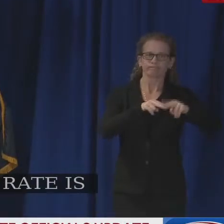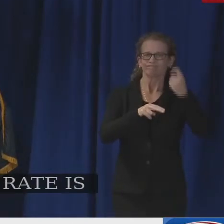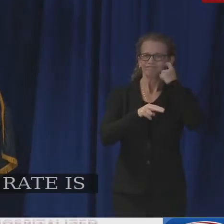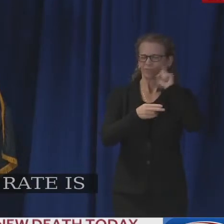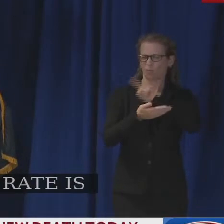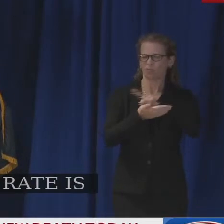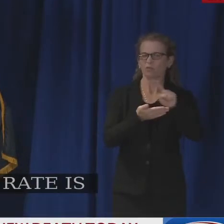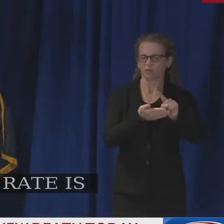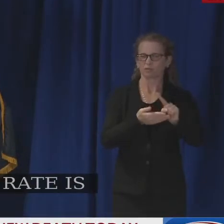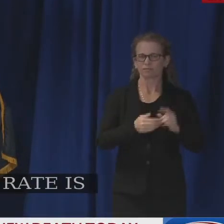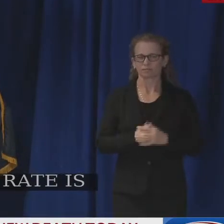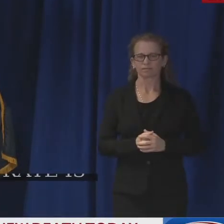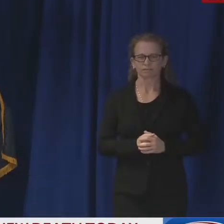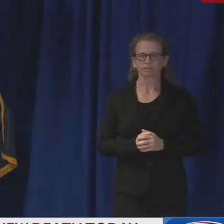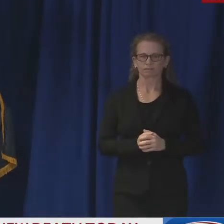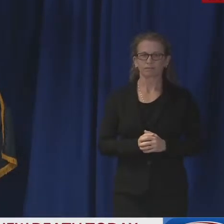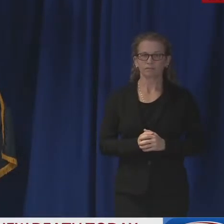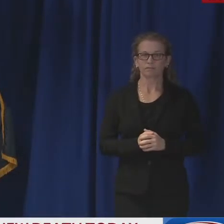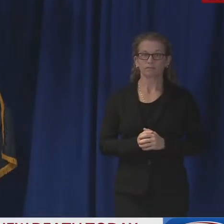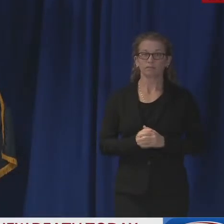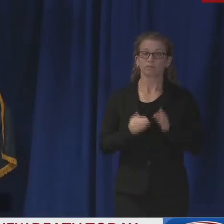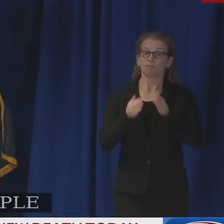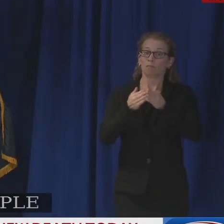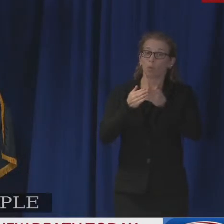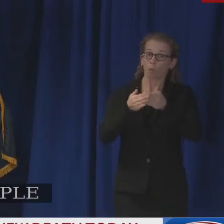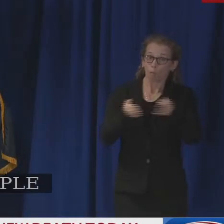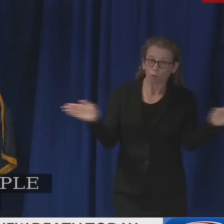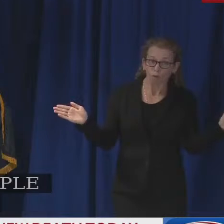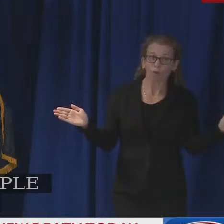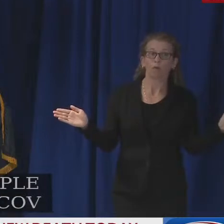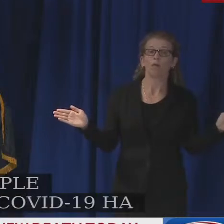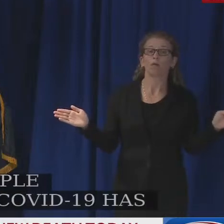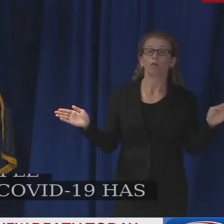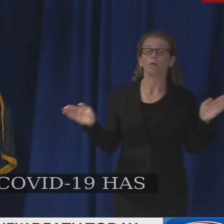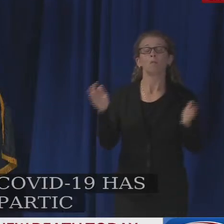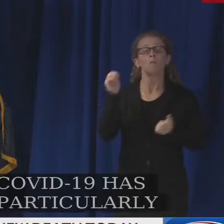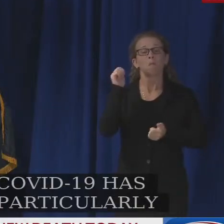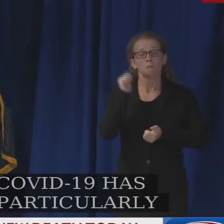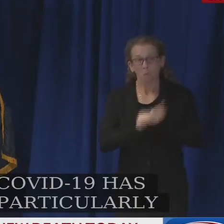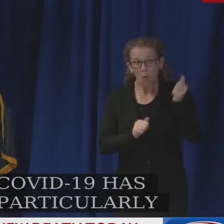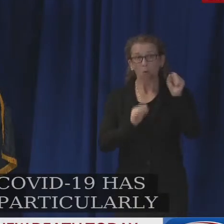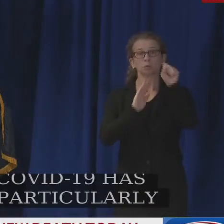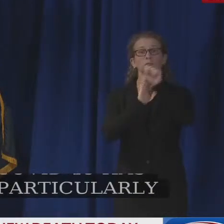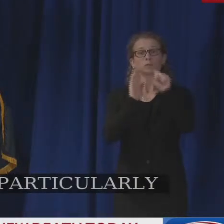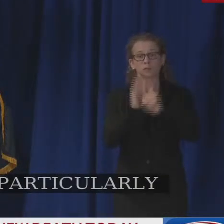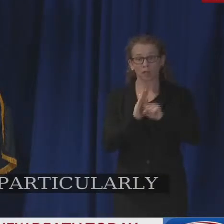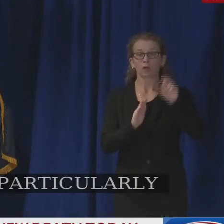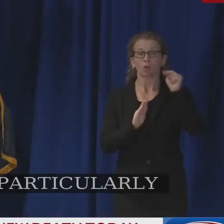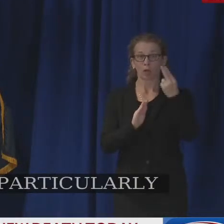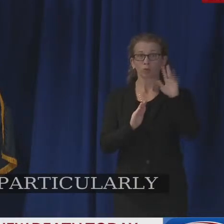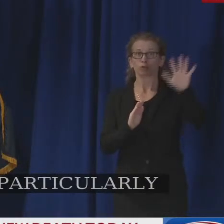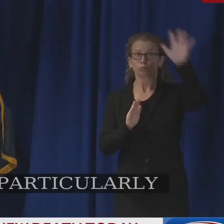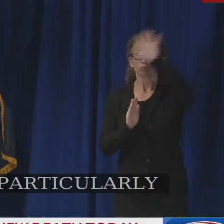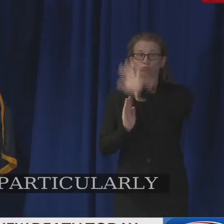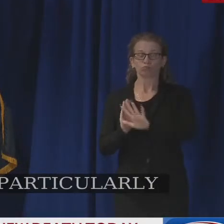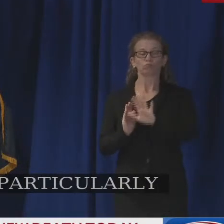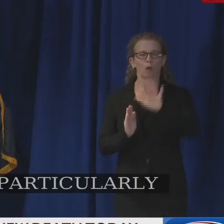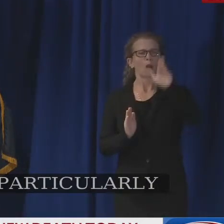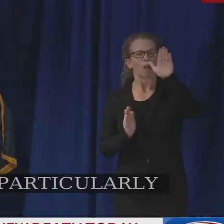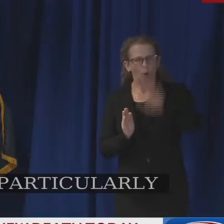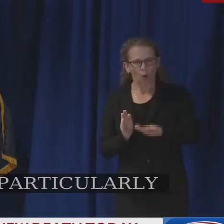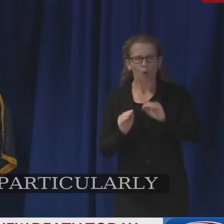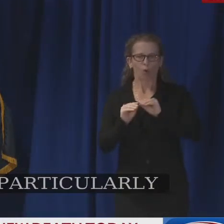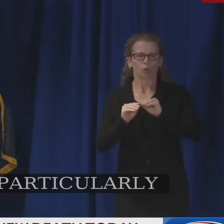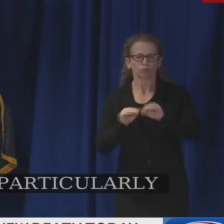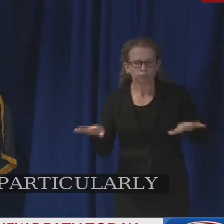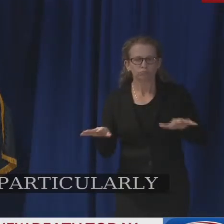week. Overall, however, most areas of New Hampshire continue to have a low level of COVID-19 and a low